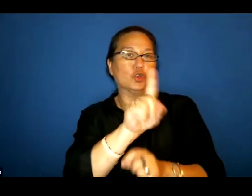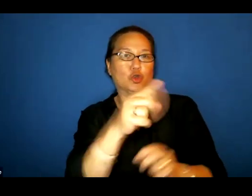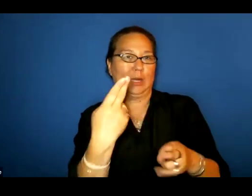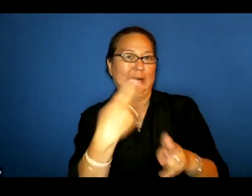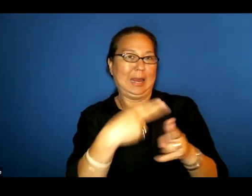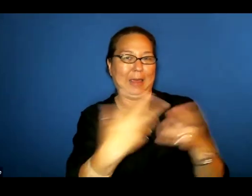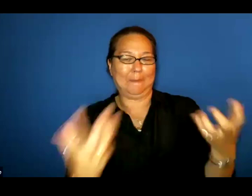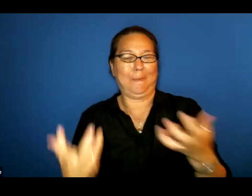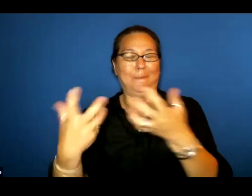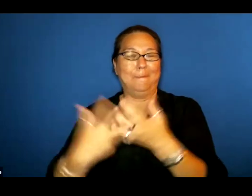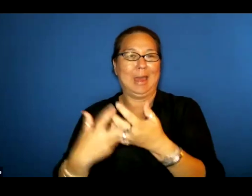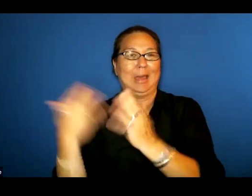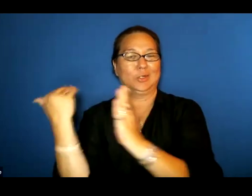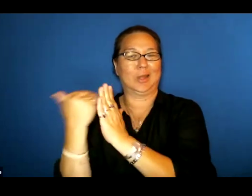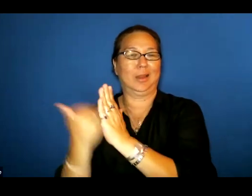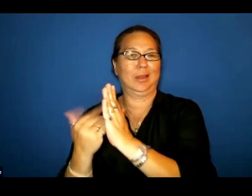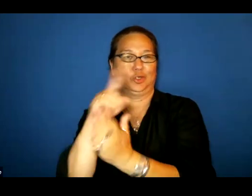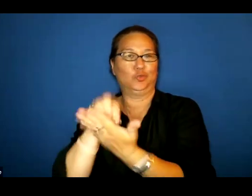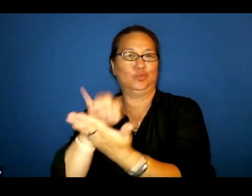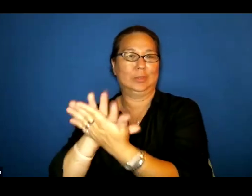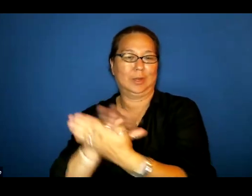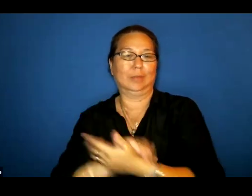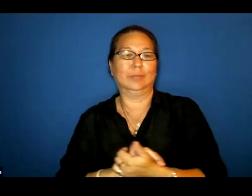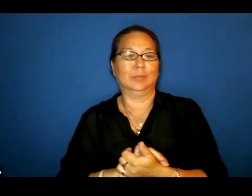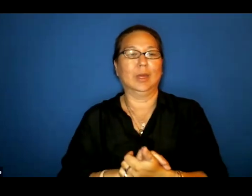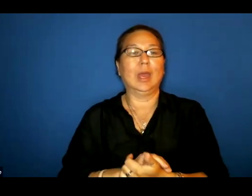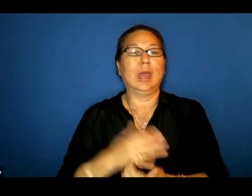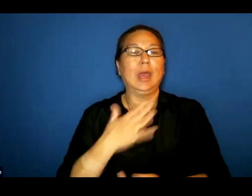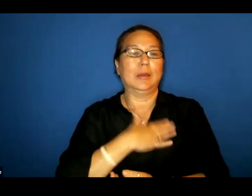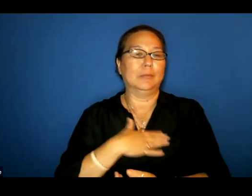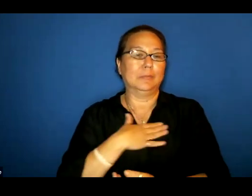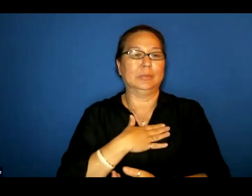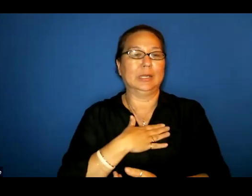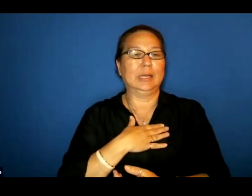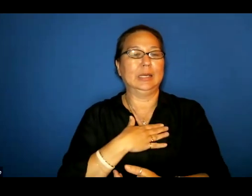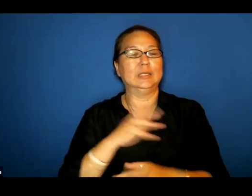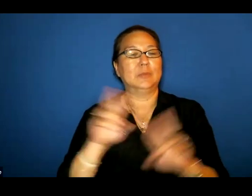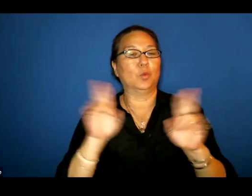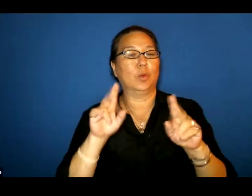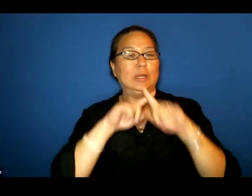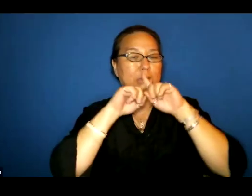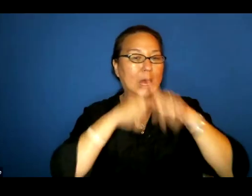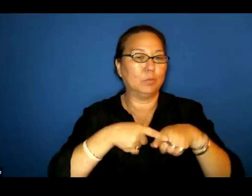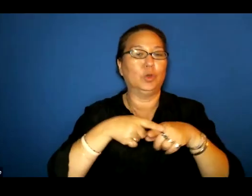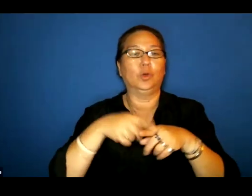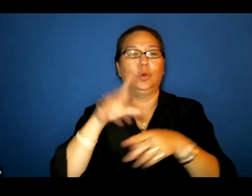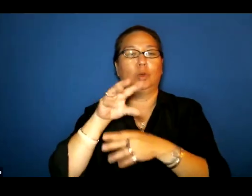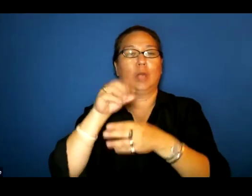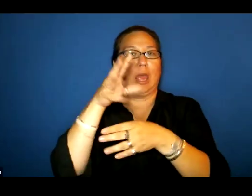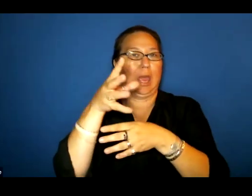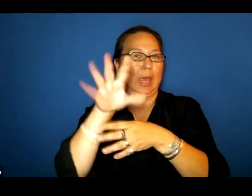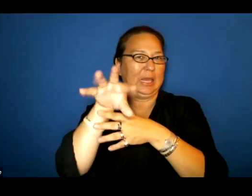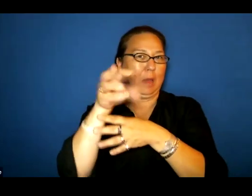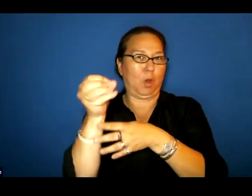ready to unmute and turn on your camera when it's your turn to speak. Please raise your virtual hand when I call your name. To